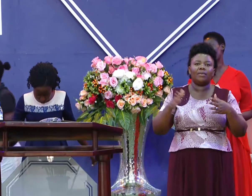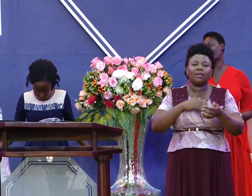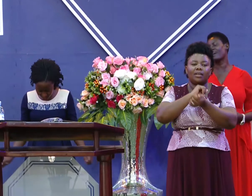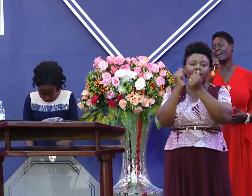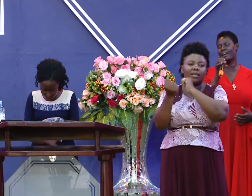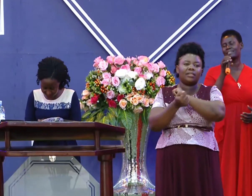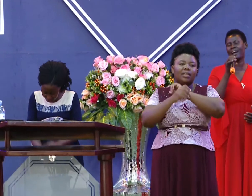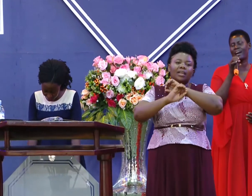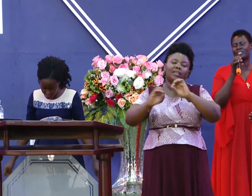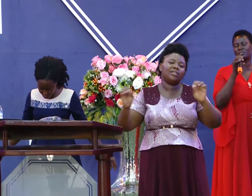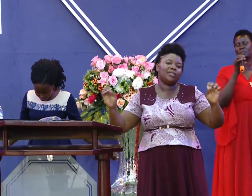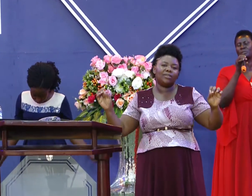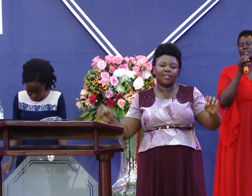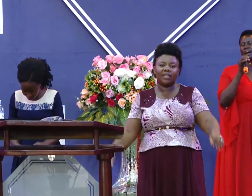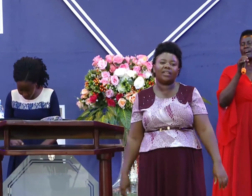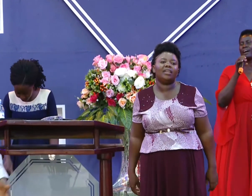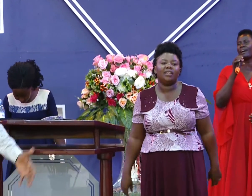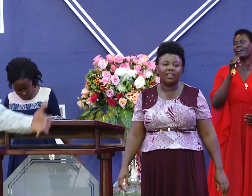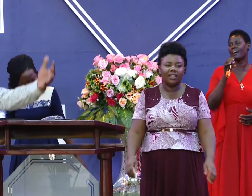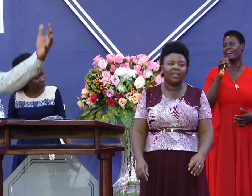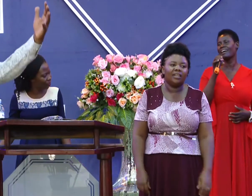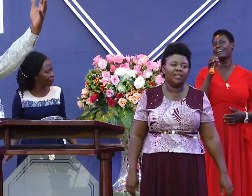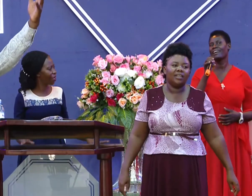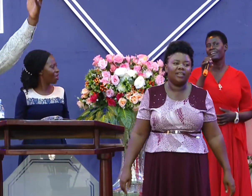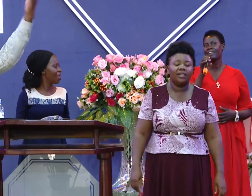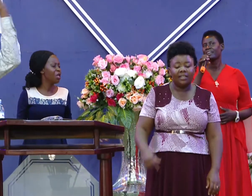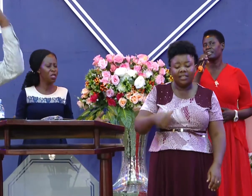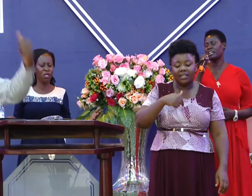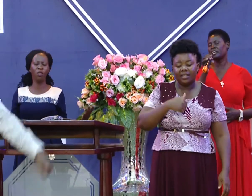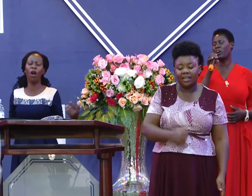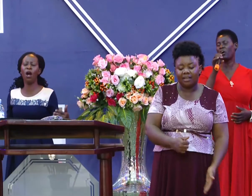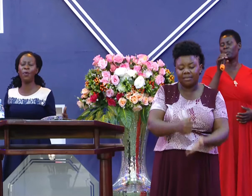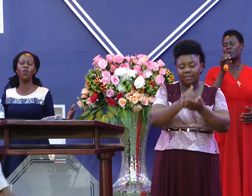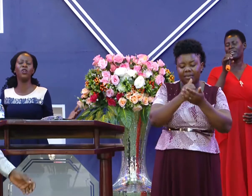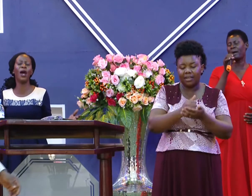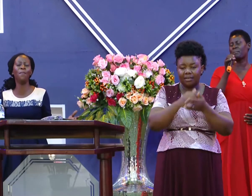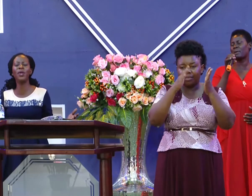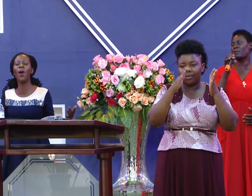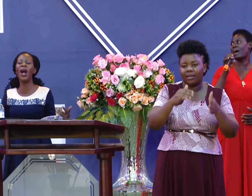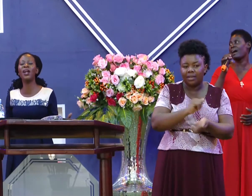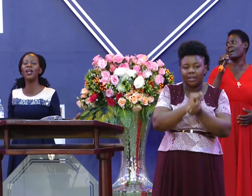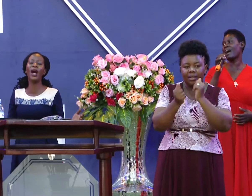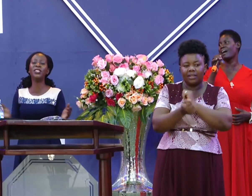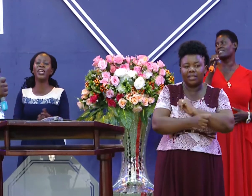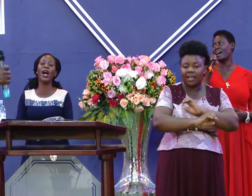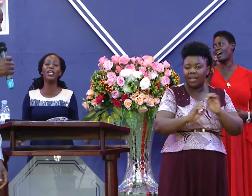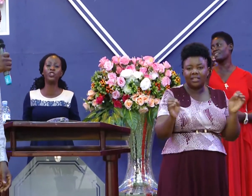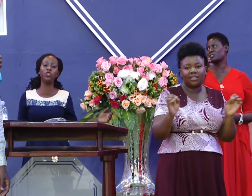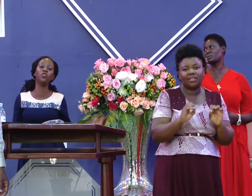Ninomusumba wanga tachuka. Masimani nomuyambi. Ninomuyambi